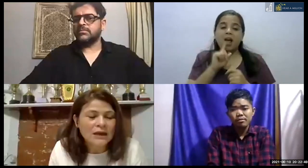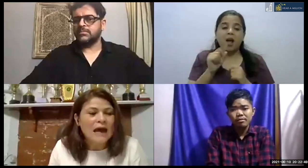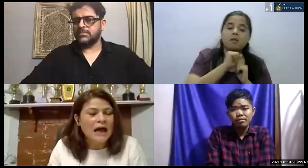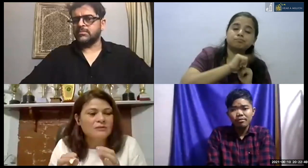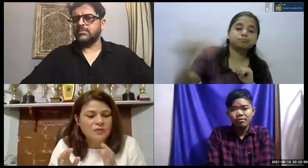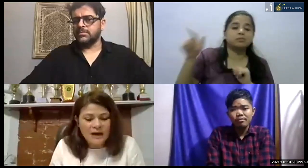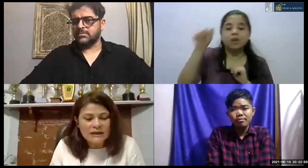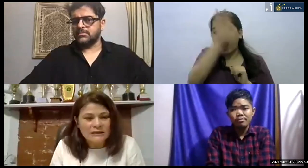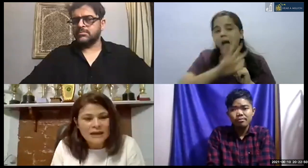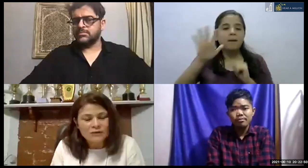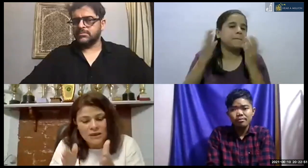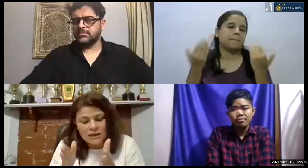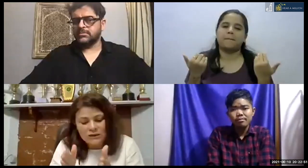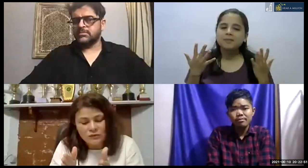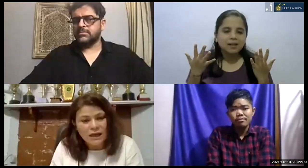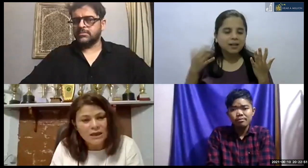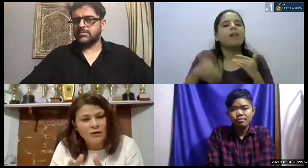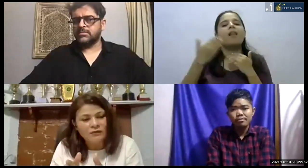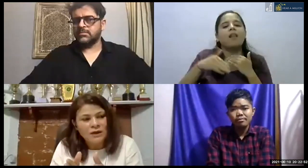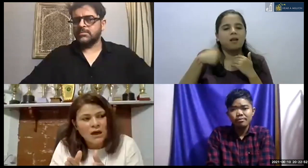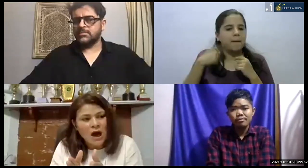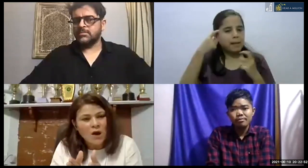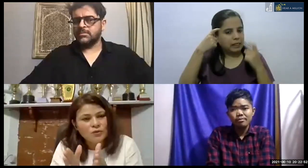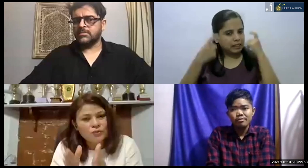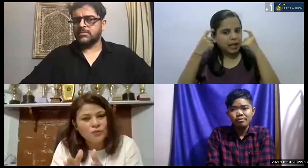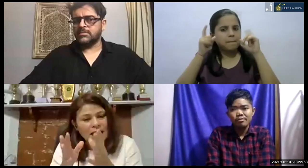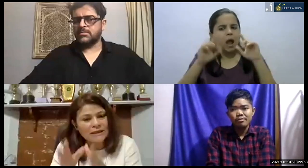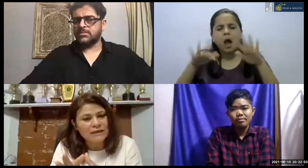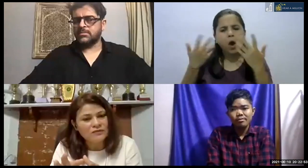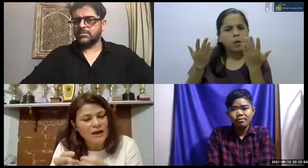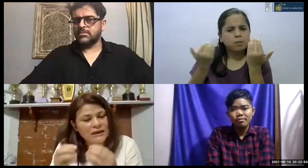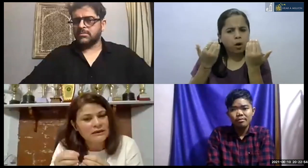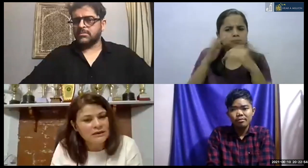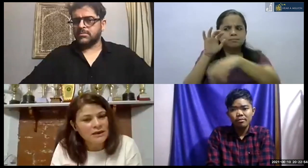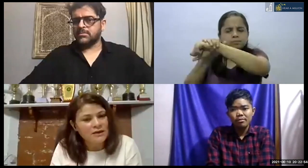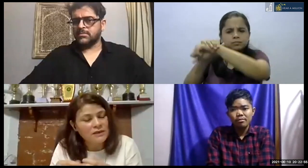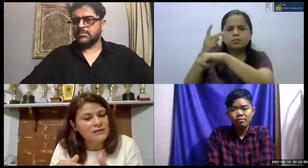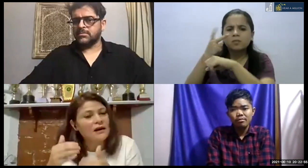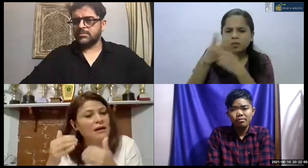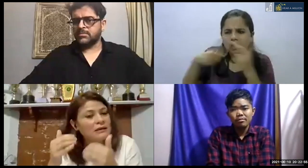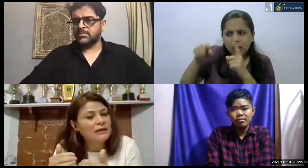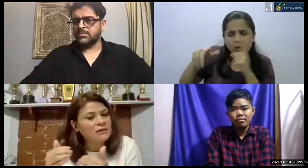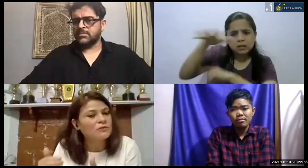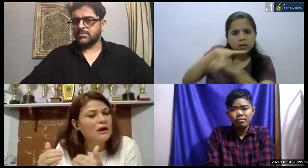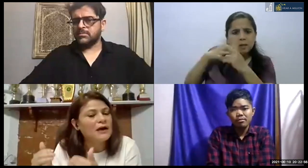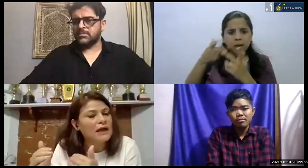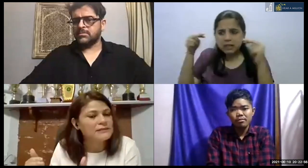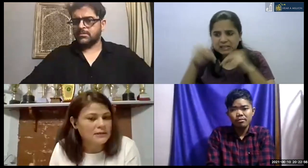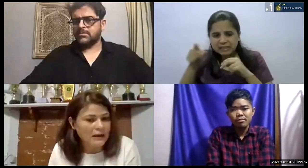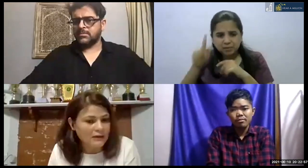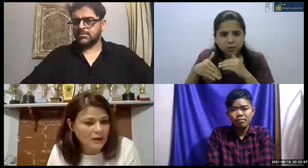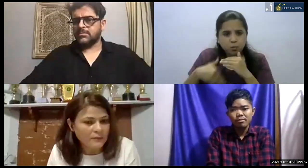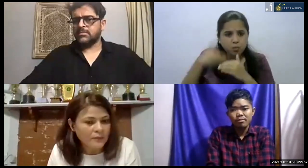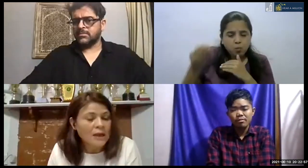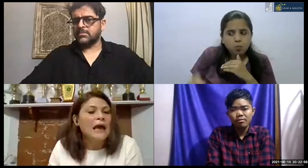country. And provided that, we need to think of how do we identify curricular areas that are needed to cover at